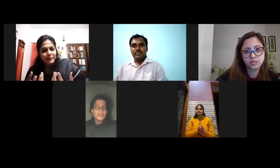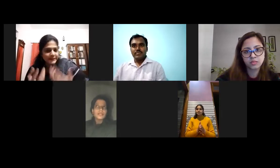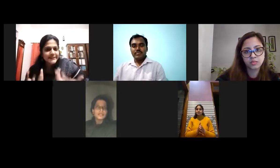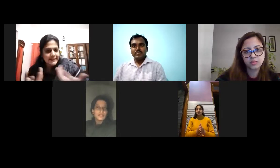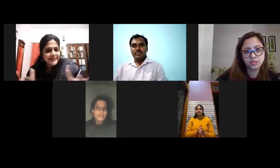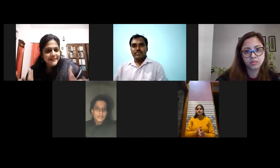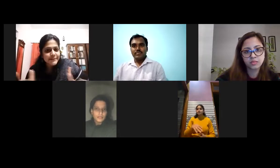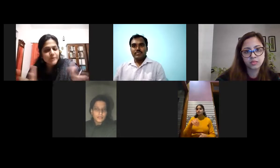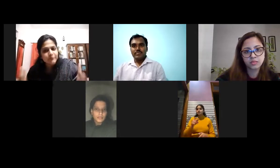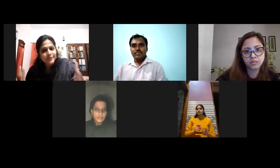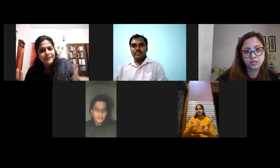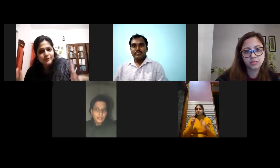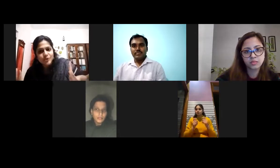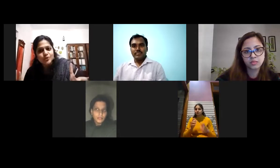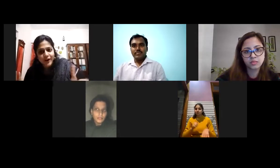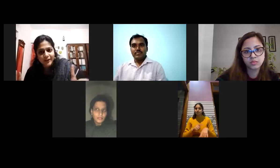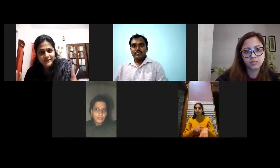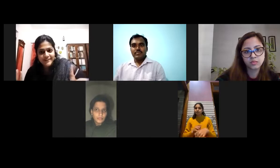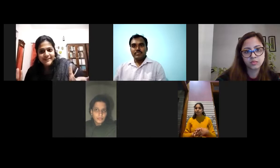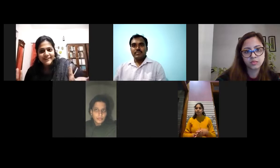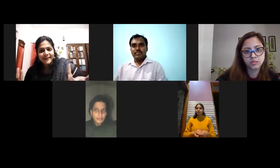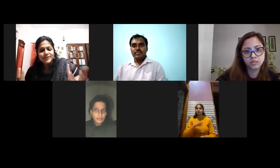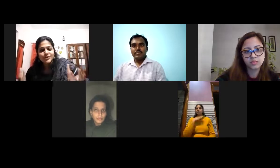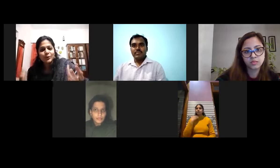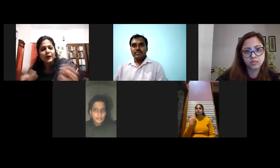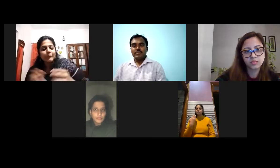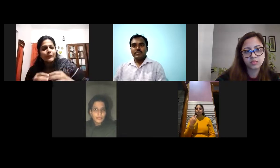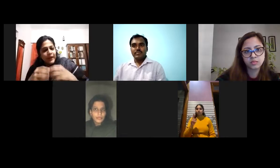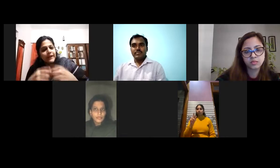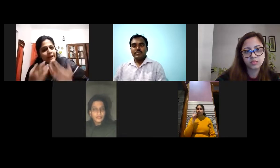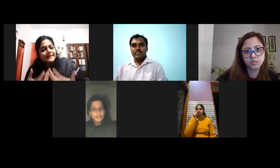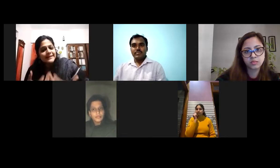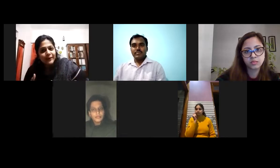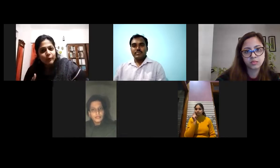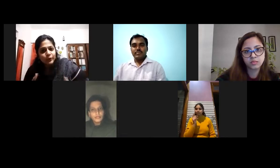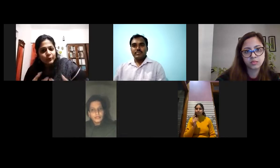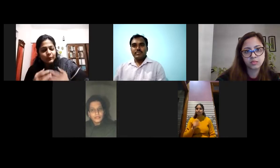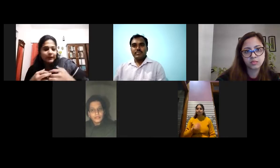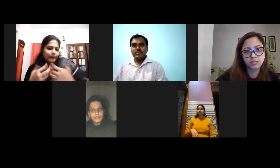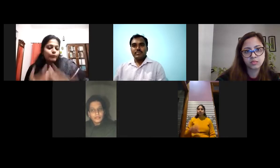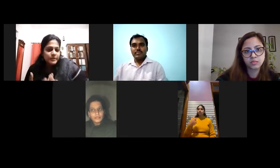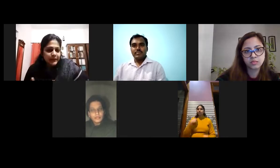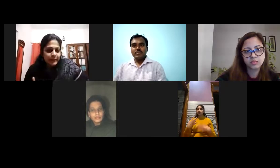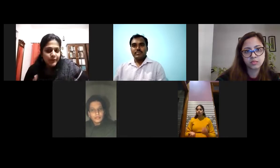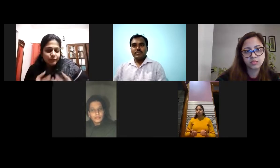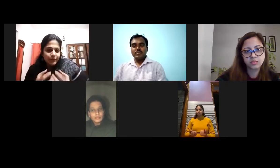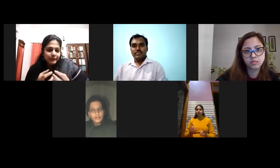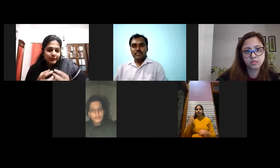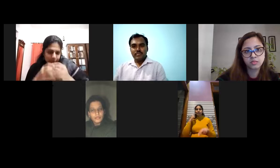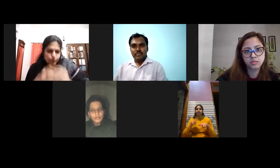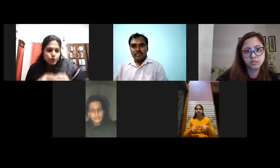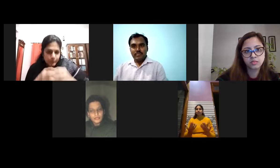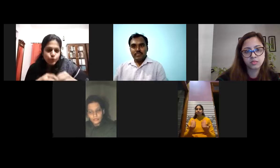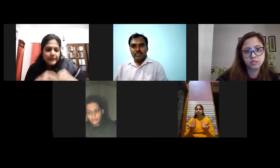there, in the sense that he's responsible for the death of his two fathers, right? So in that sense, I want you to, if possible, comment on